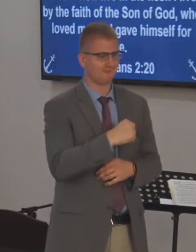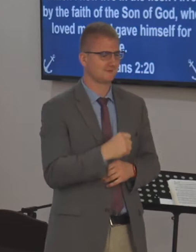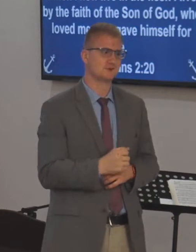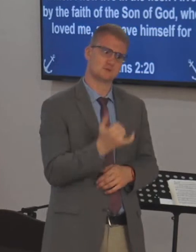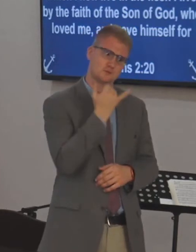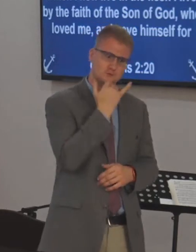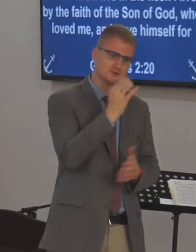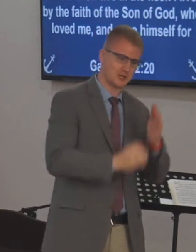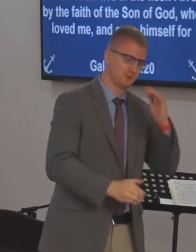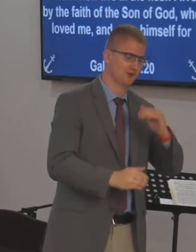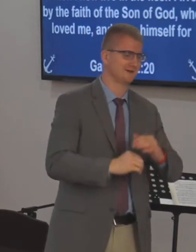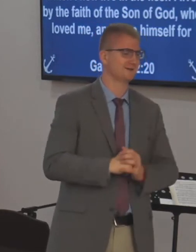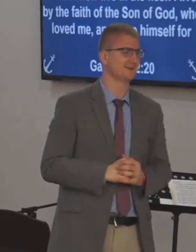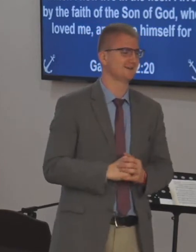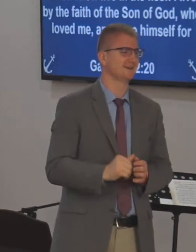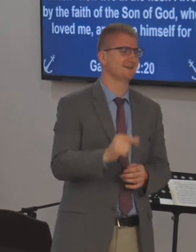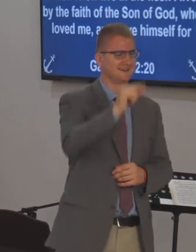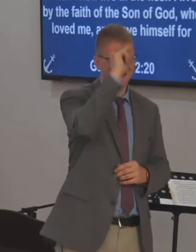Galatians 220,